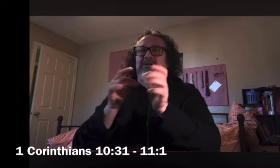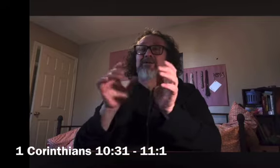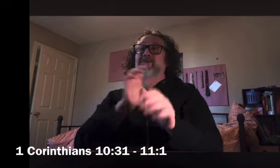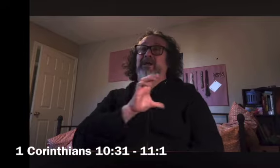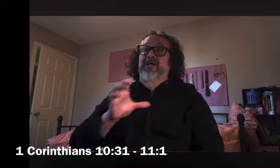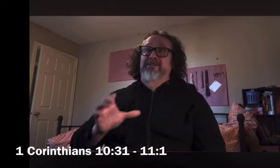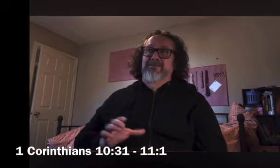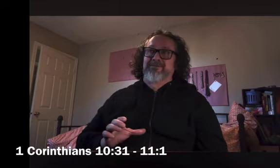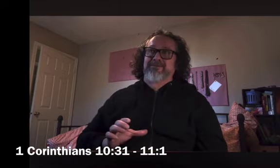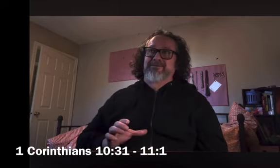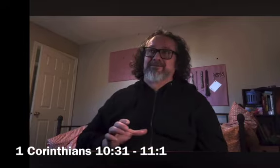Christ.